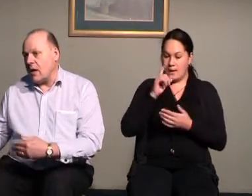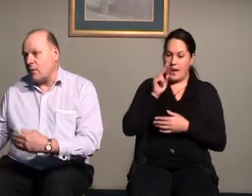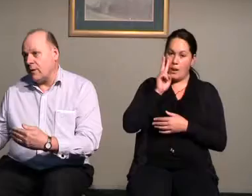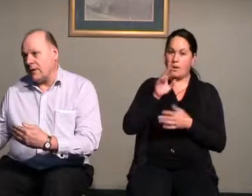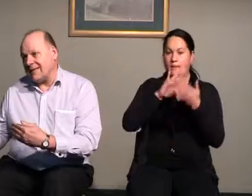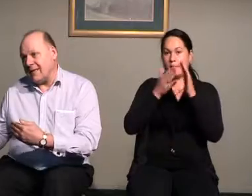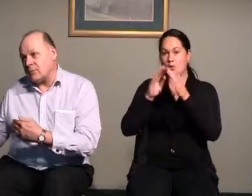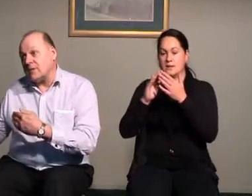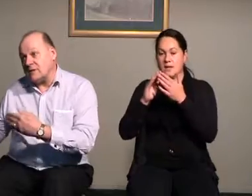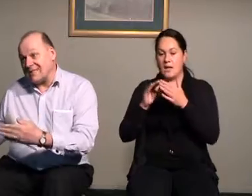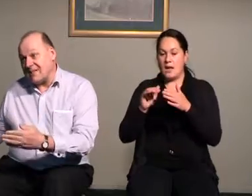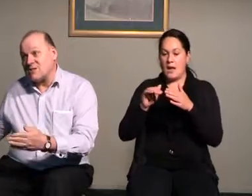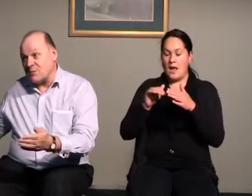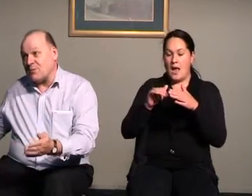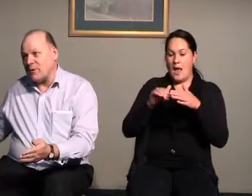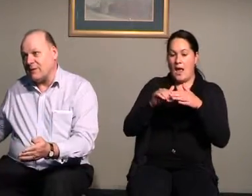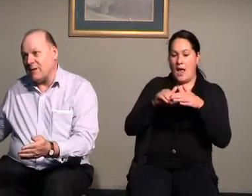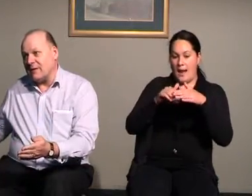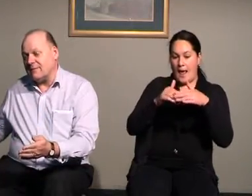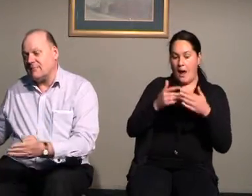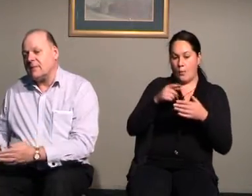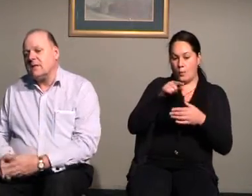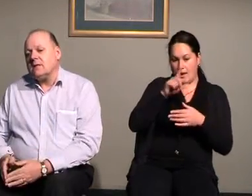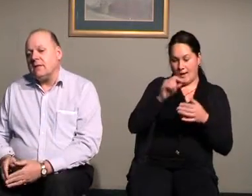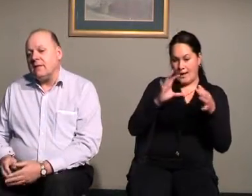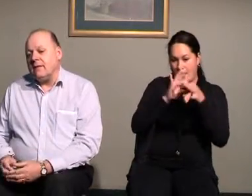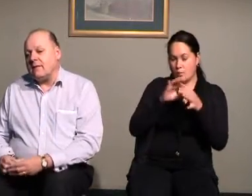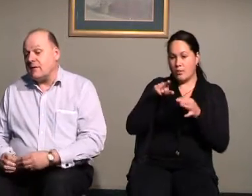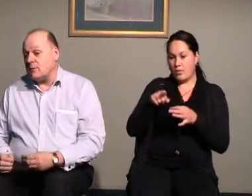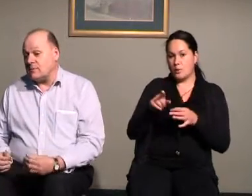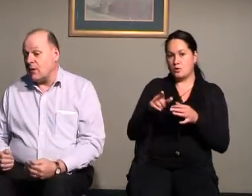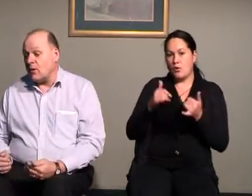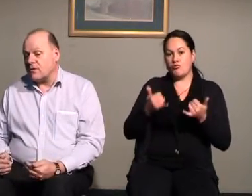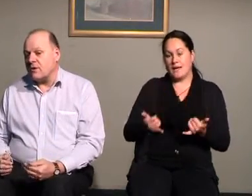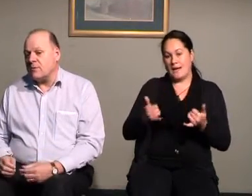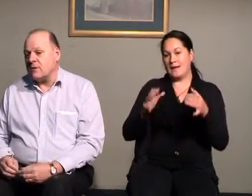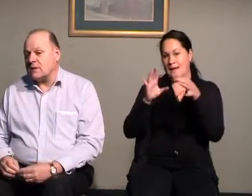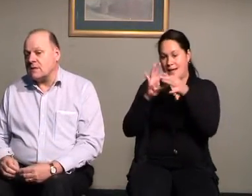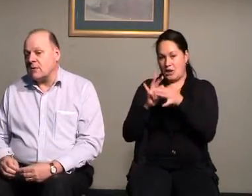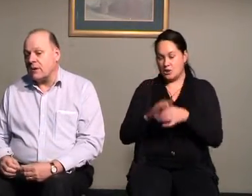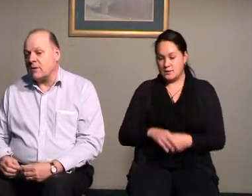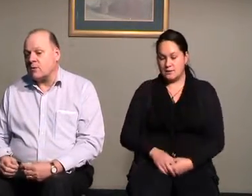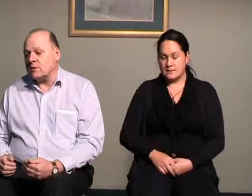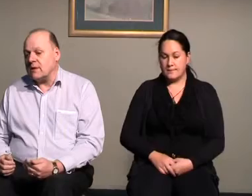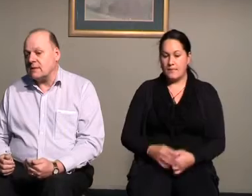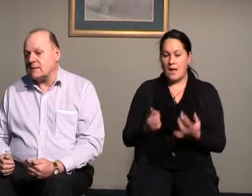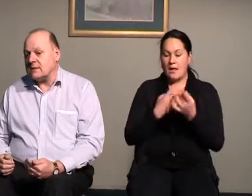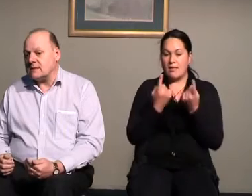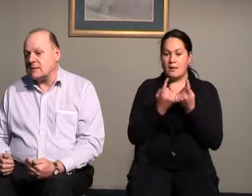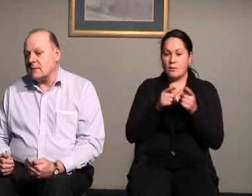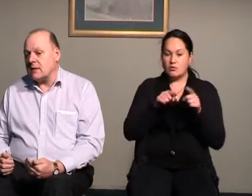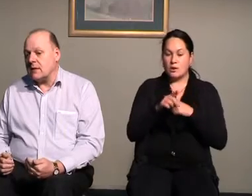of how we can connect with those connections we've already made. The other thing that we spend a lot of time doing as local area